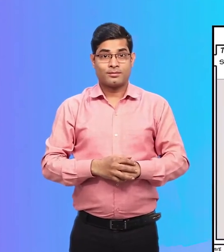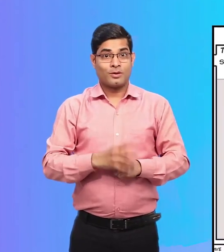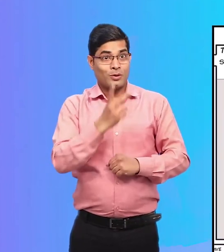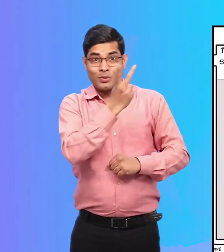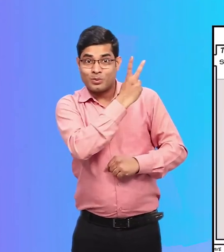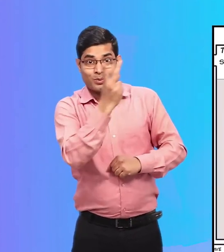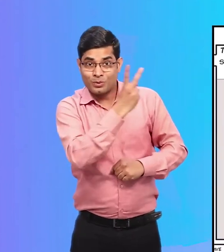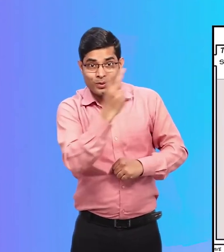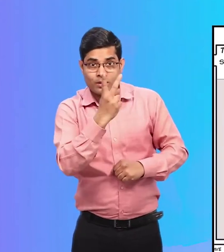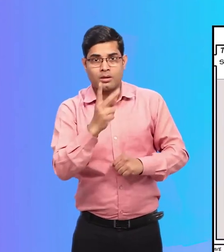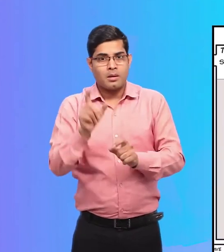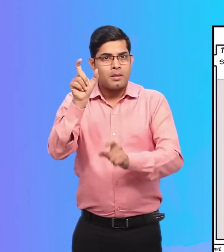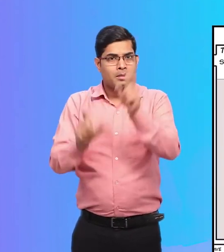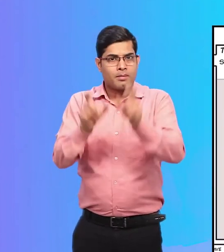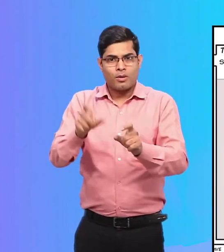helps people who cannot hear.